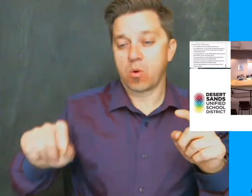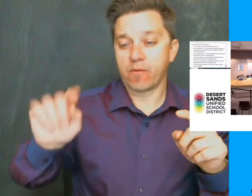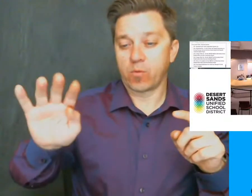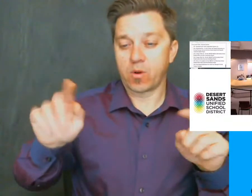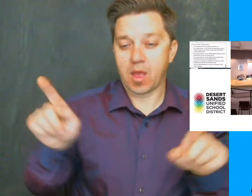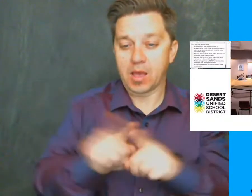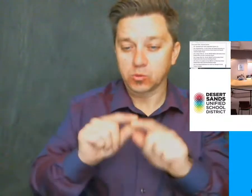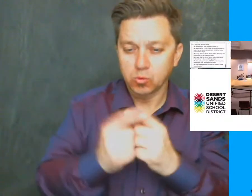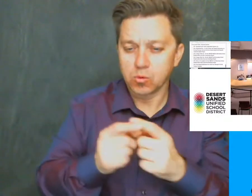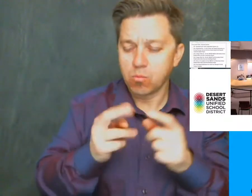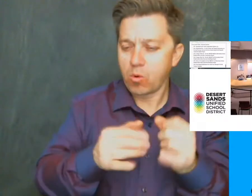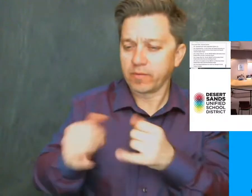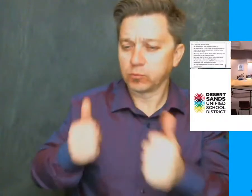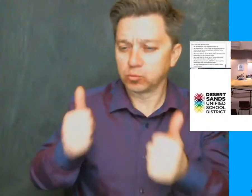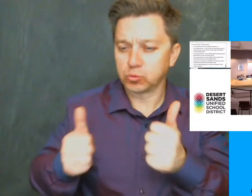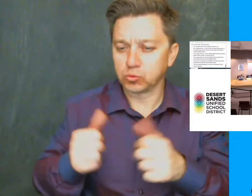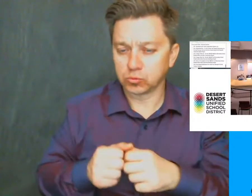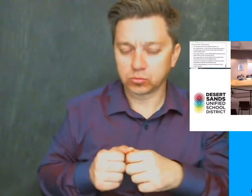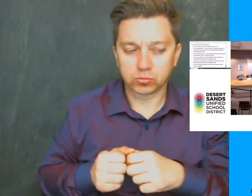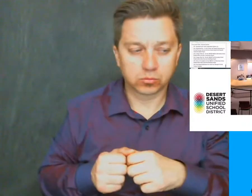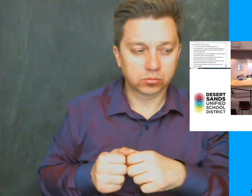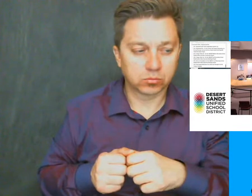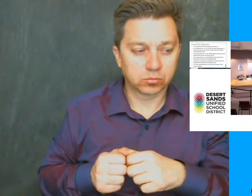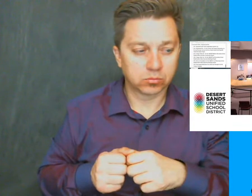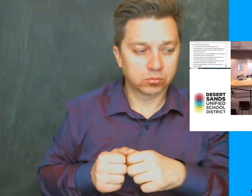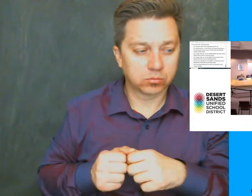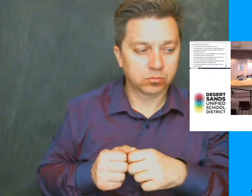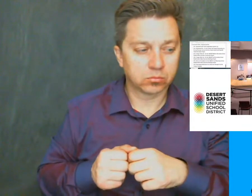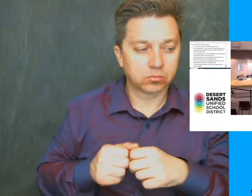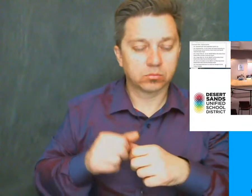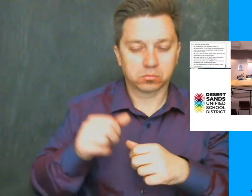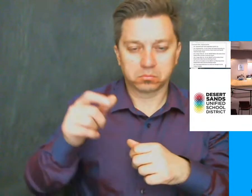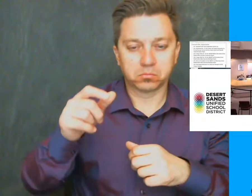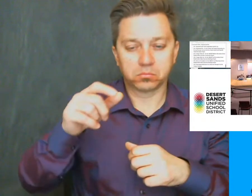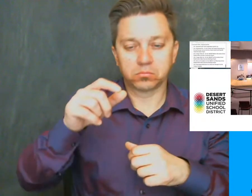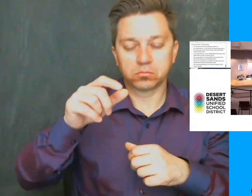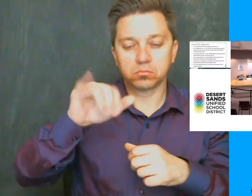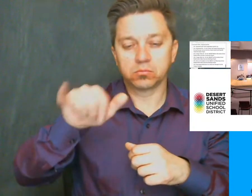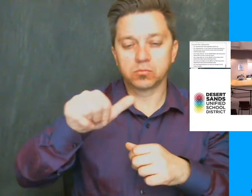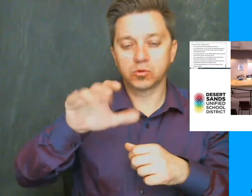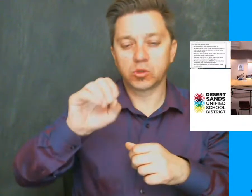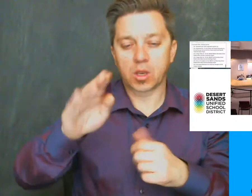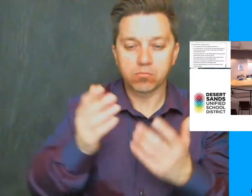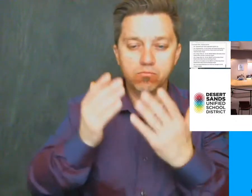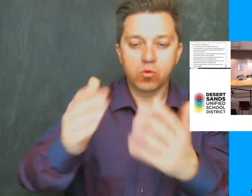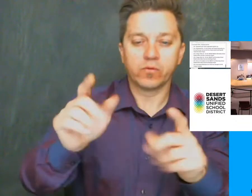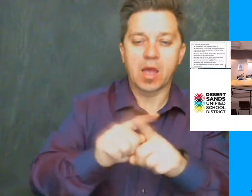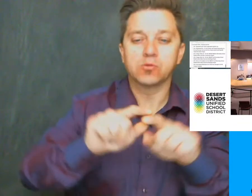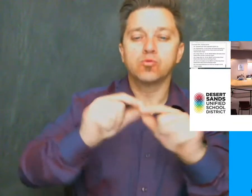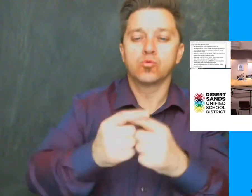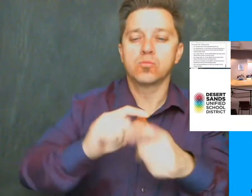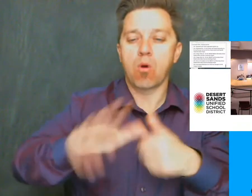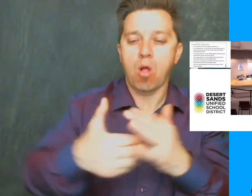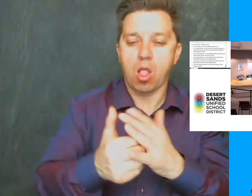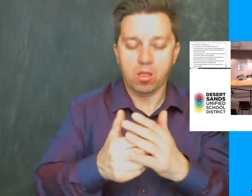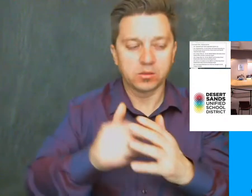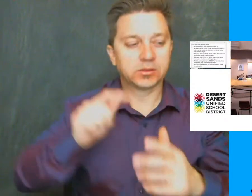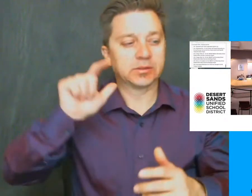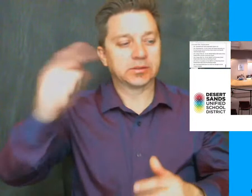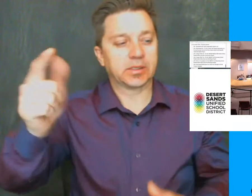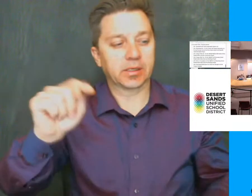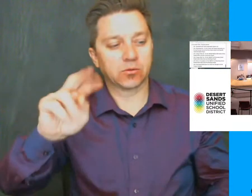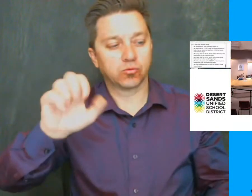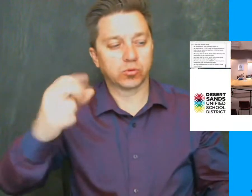group or individually? Jacob Alvarez moves as a group. Is there a second? Second, Tricia